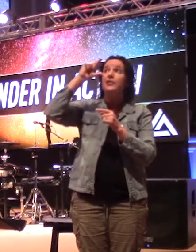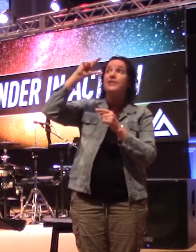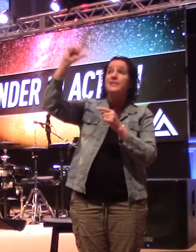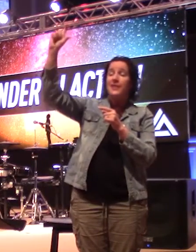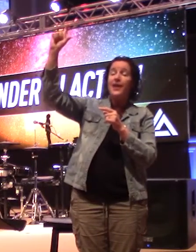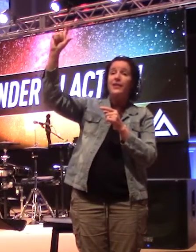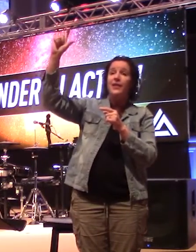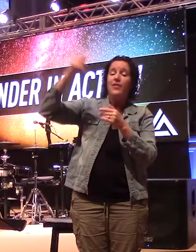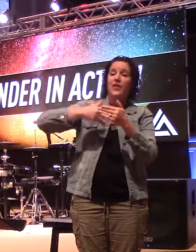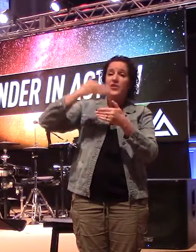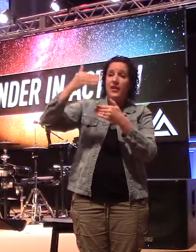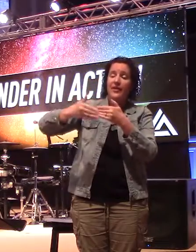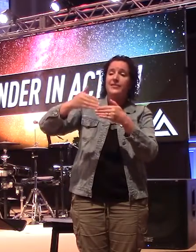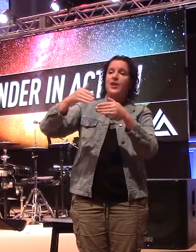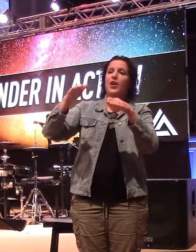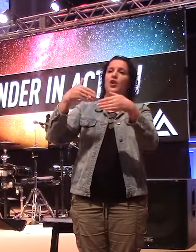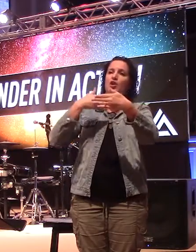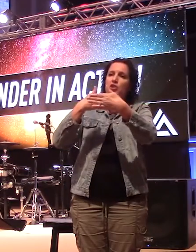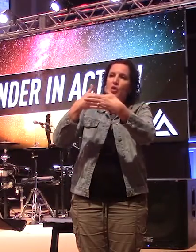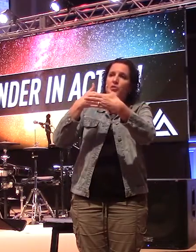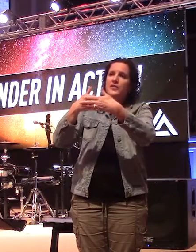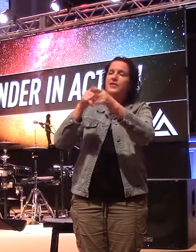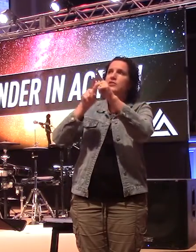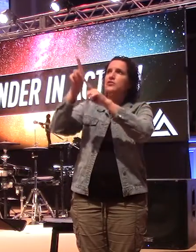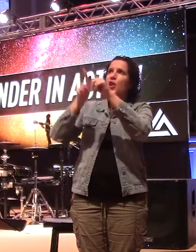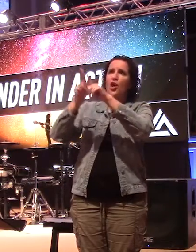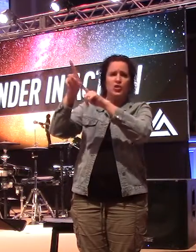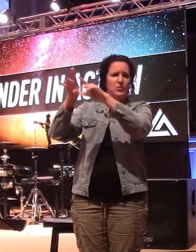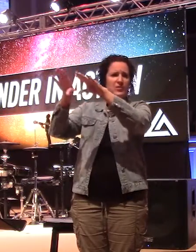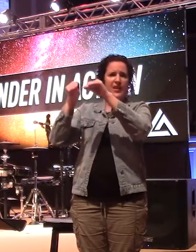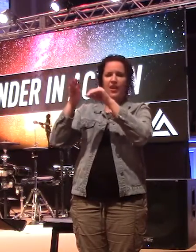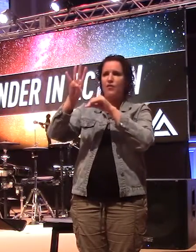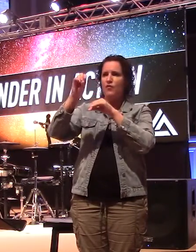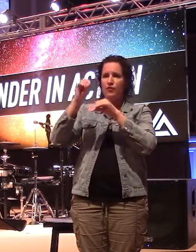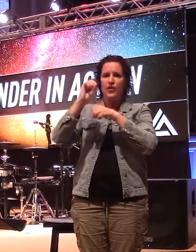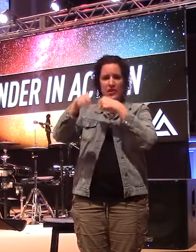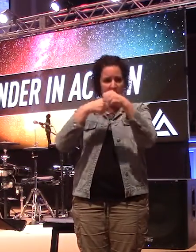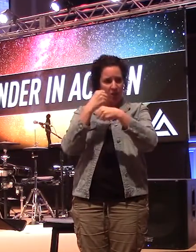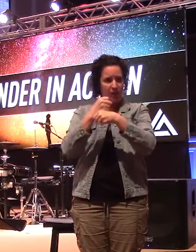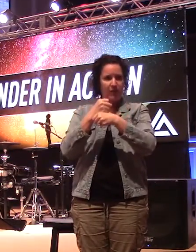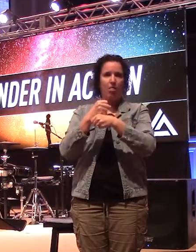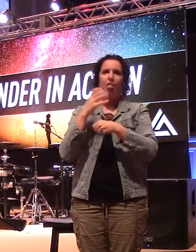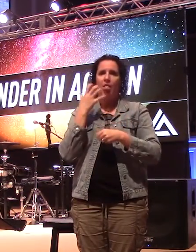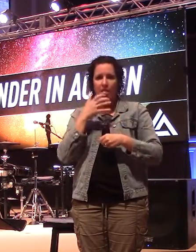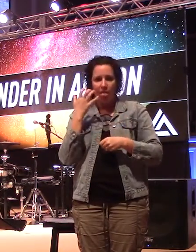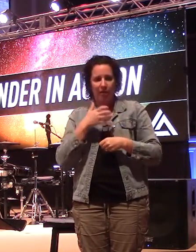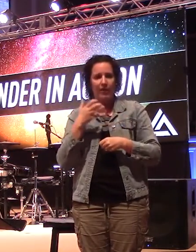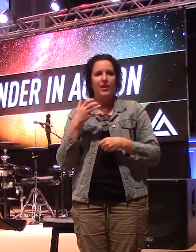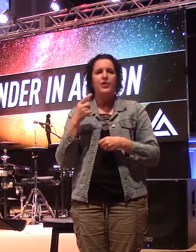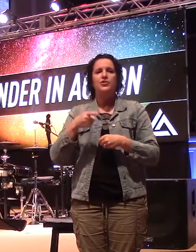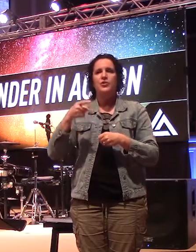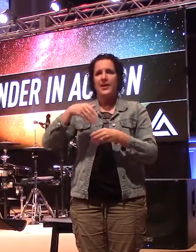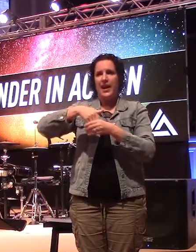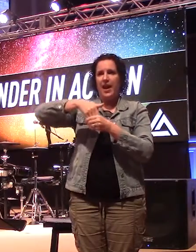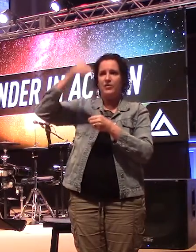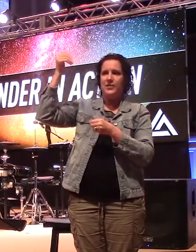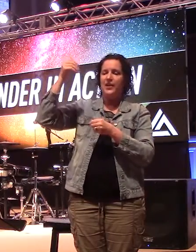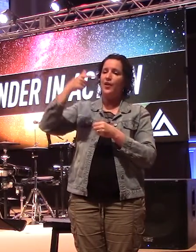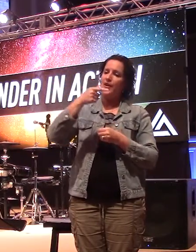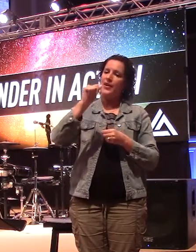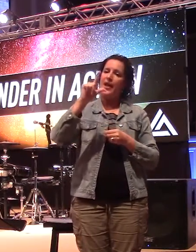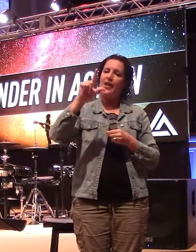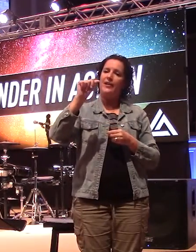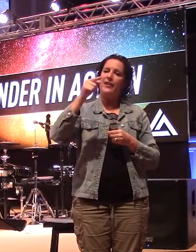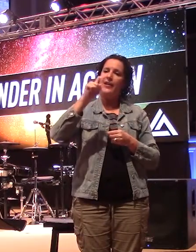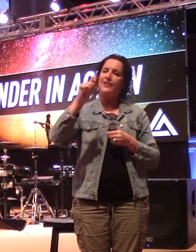next closest star, it would take you 40 years at the speed of light. To get outside of our galaxy, the Milky